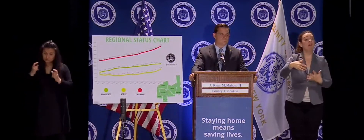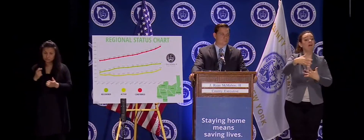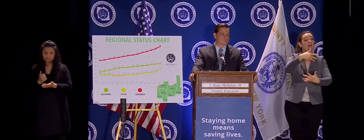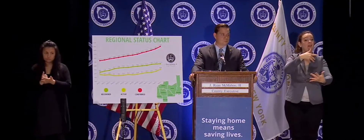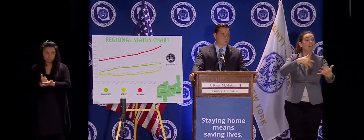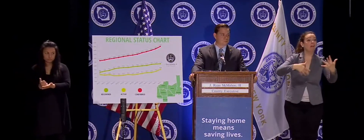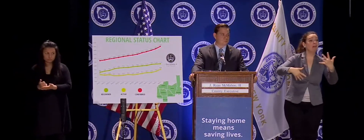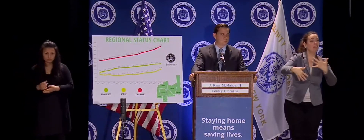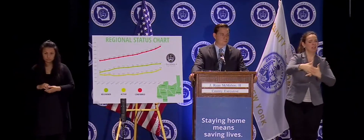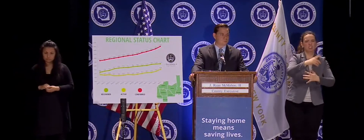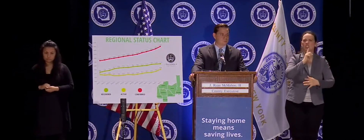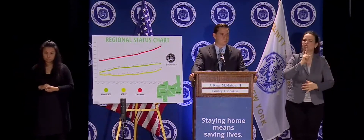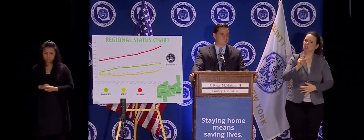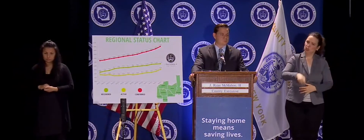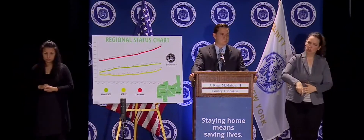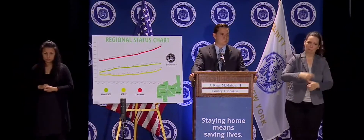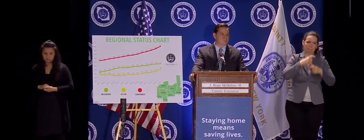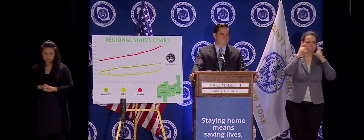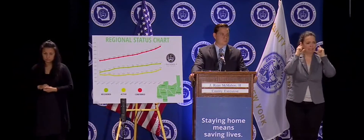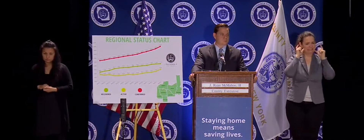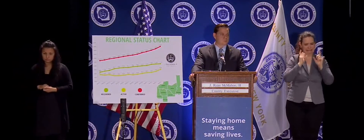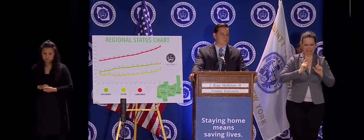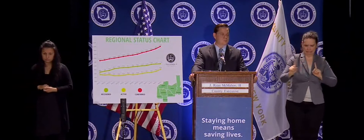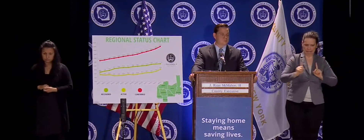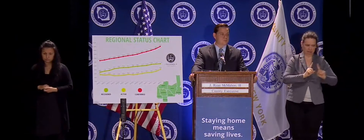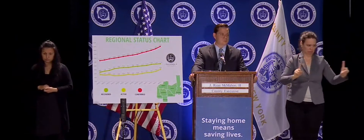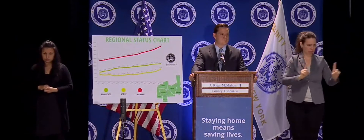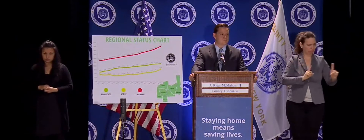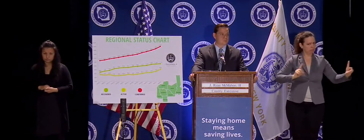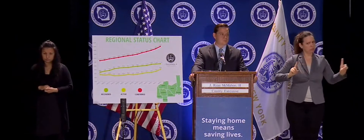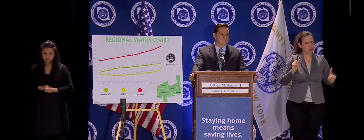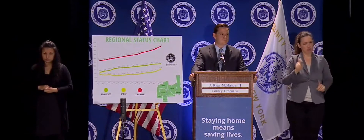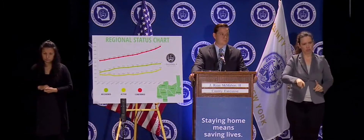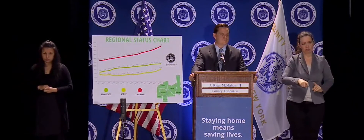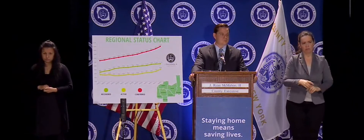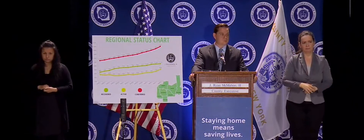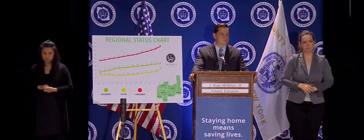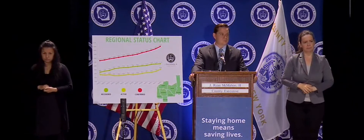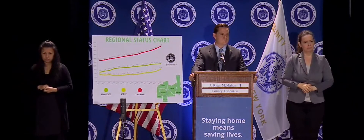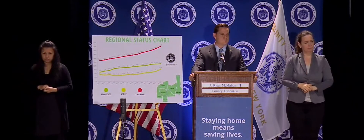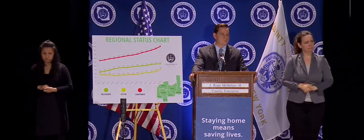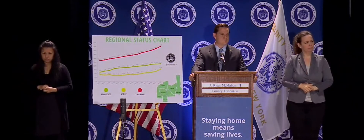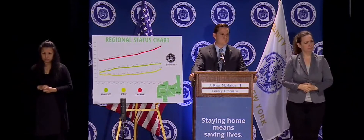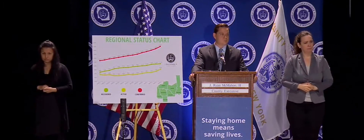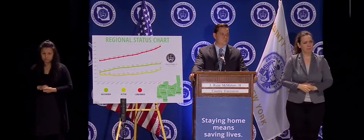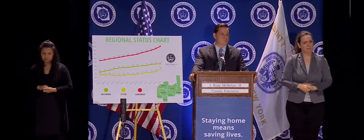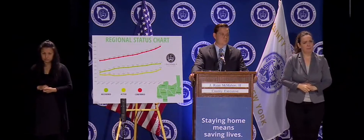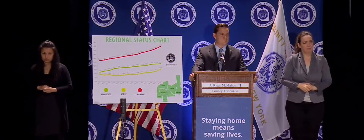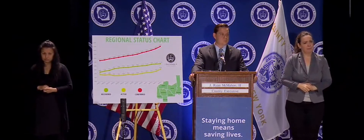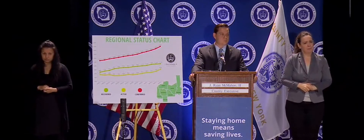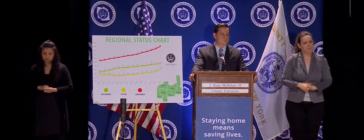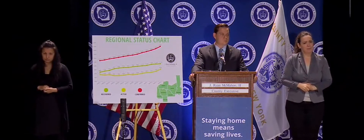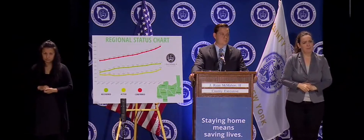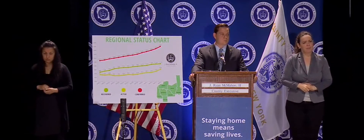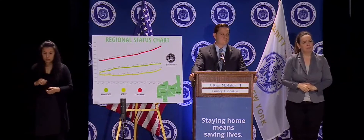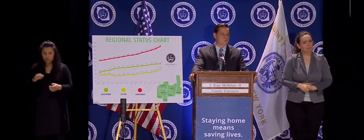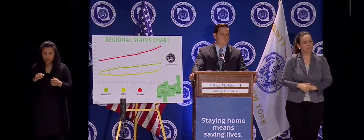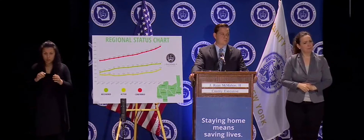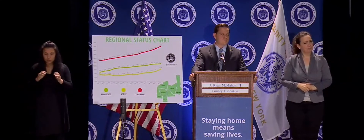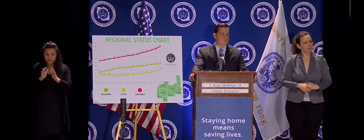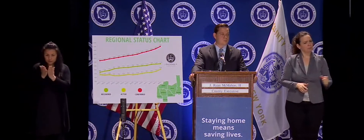you talked about opening libraries in phases, and I think talking about that a little bit more might help people